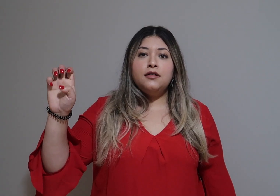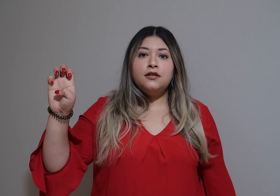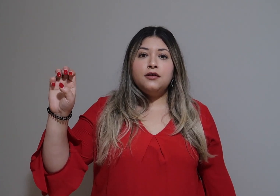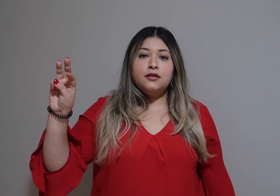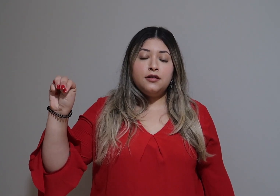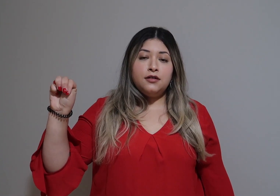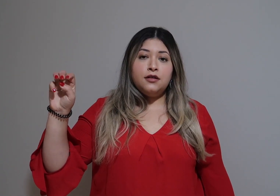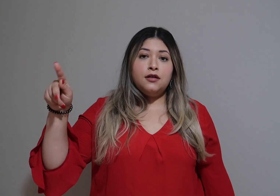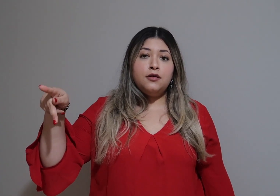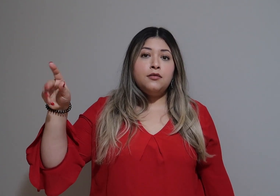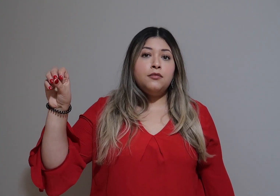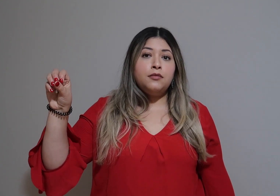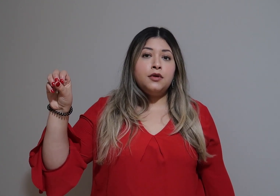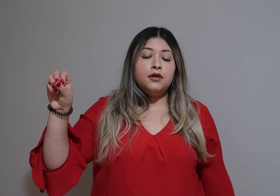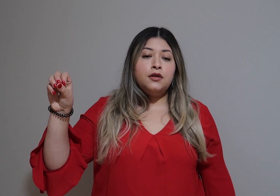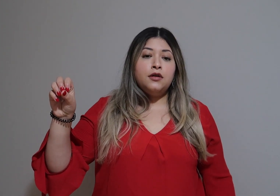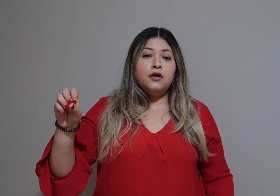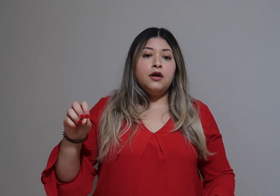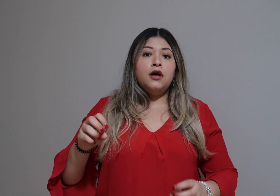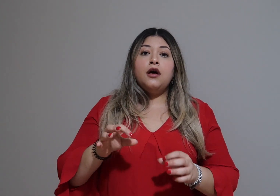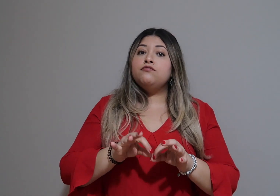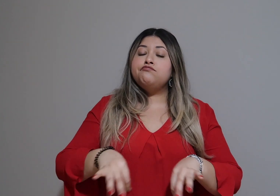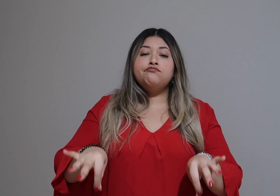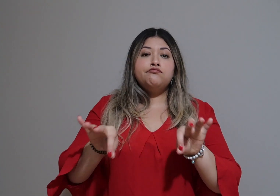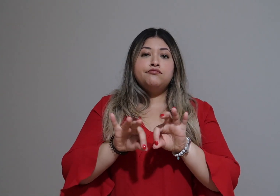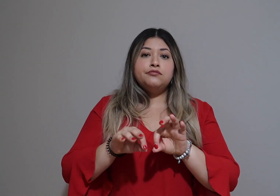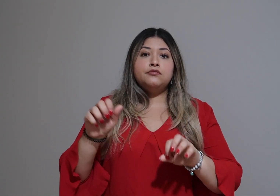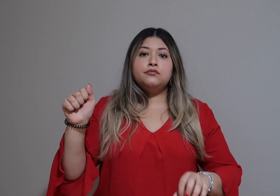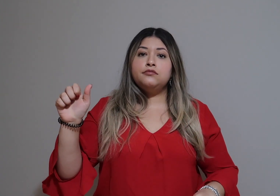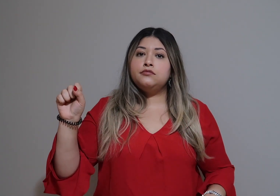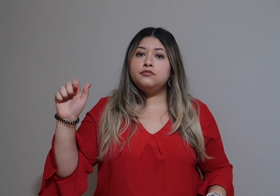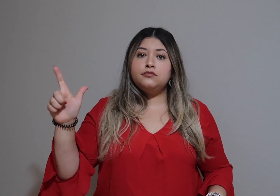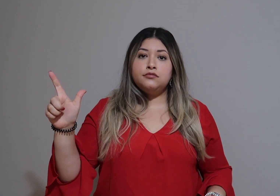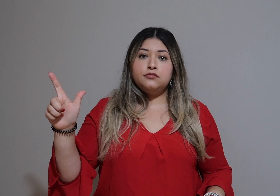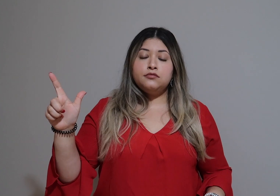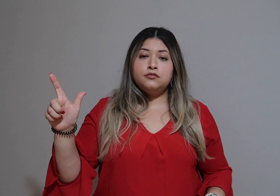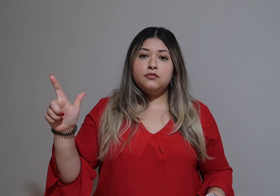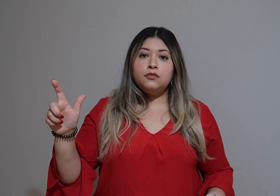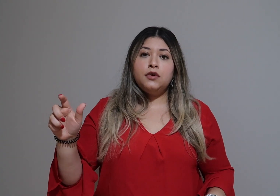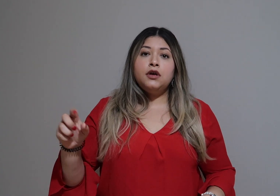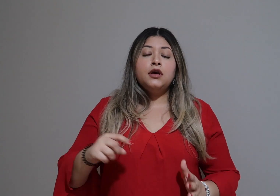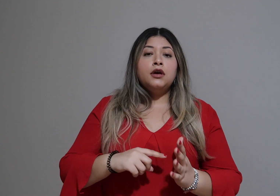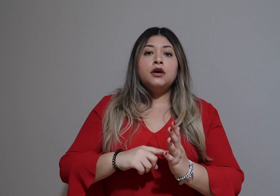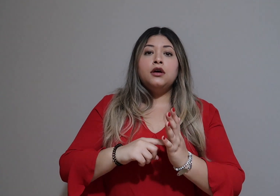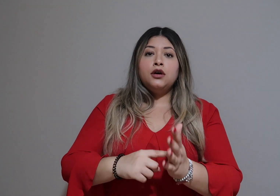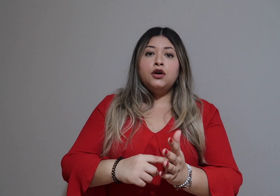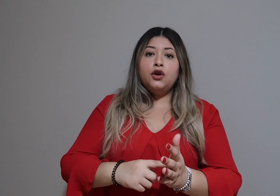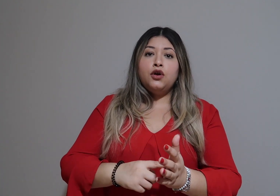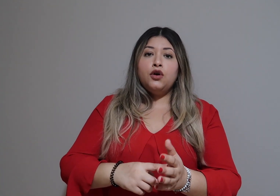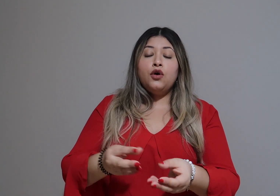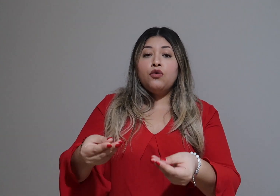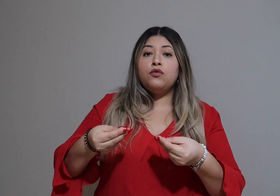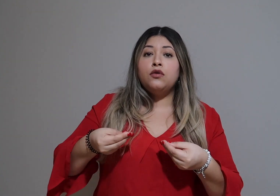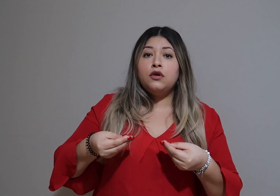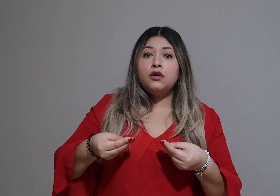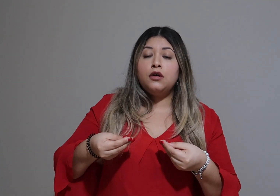Tempo is something that is also important in ASL, and it's demonstrated in how you want somebody to